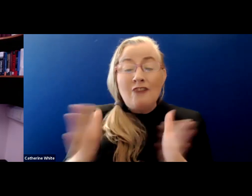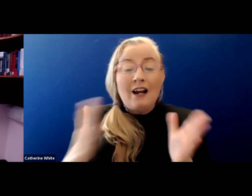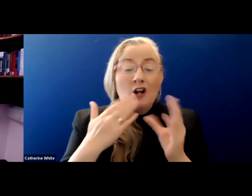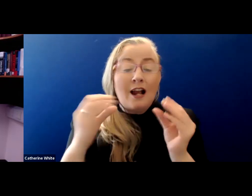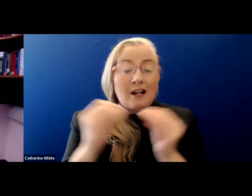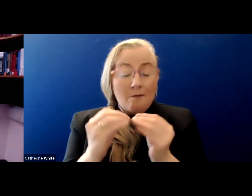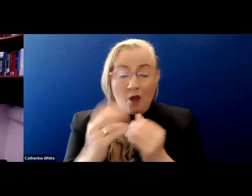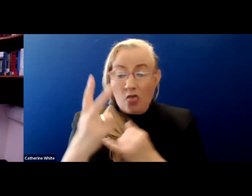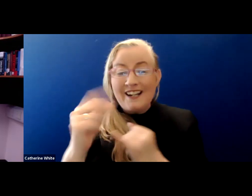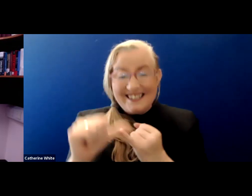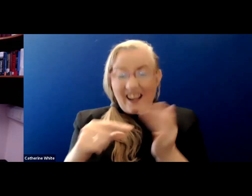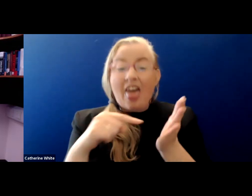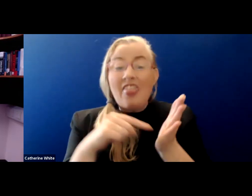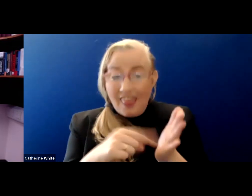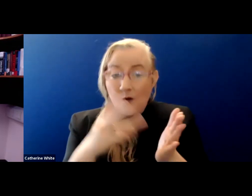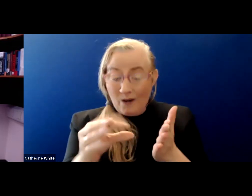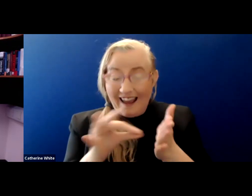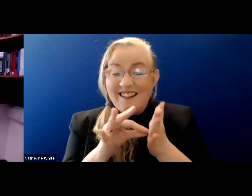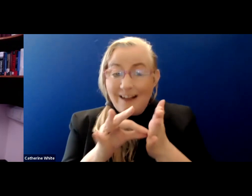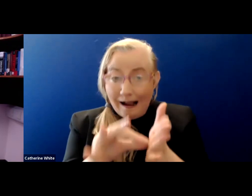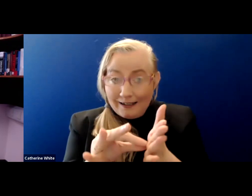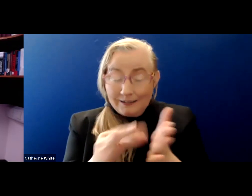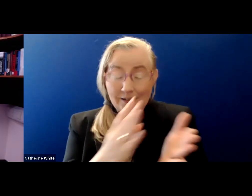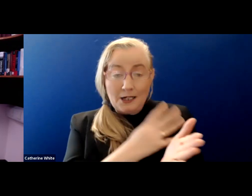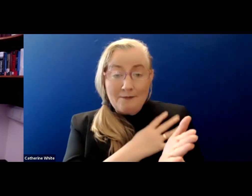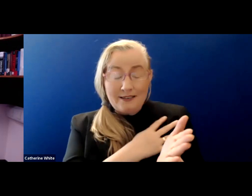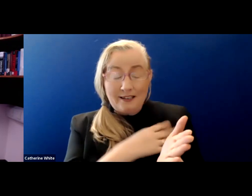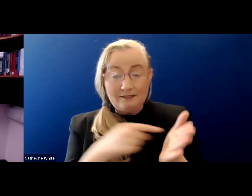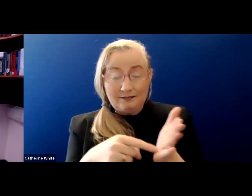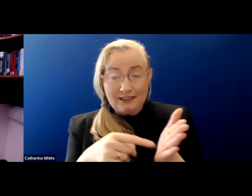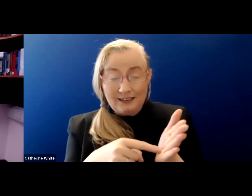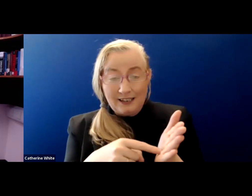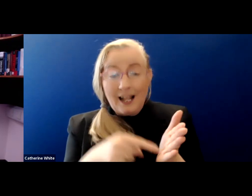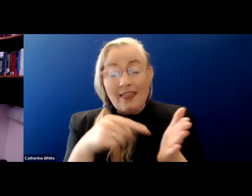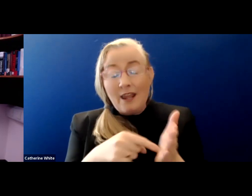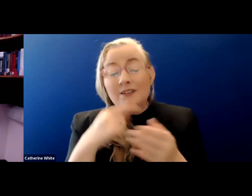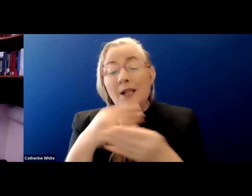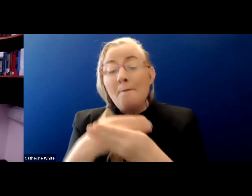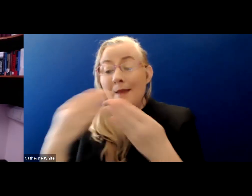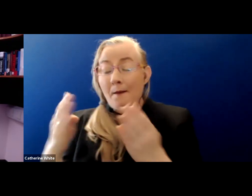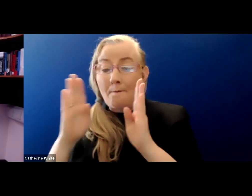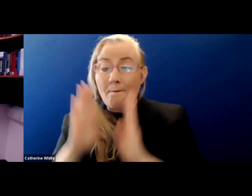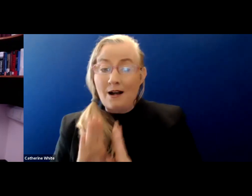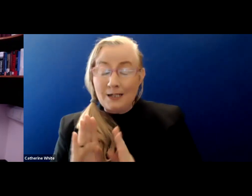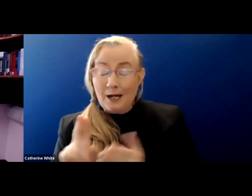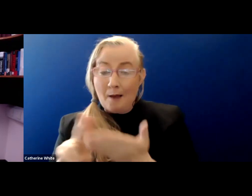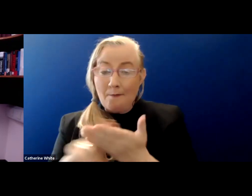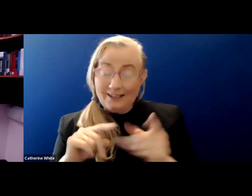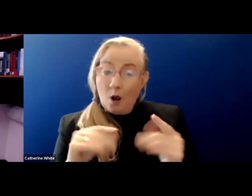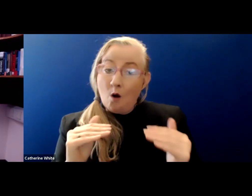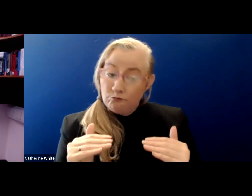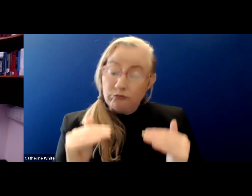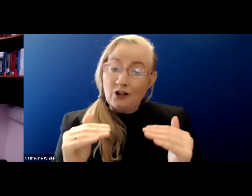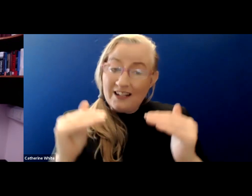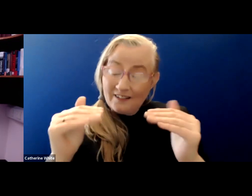will guide the work of the committee itself, and it will be the main body tasked with applying this quite progressive and